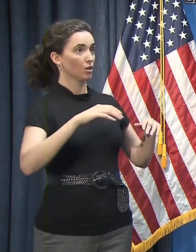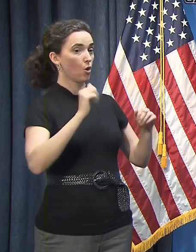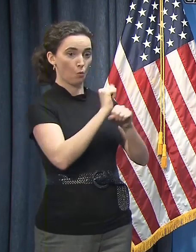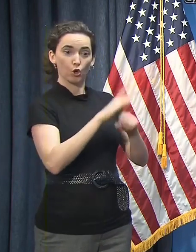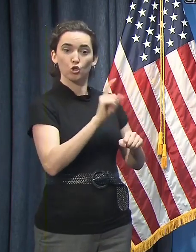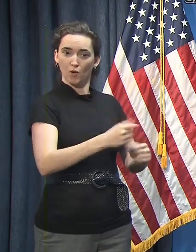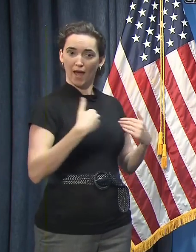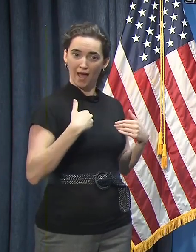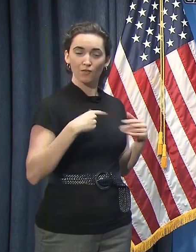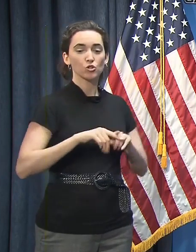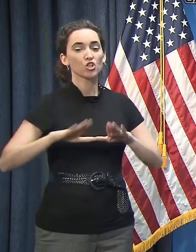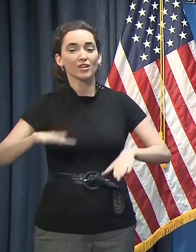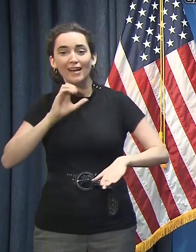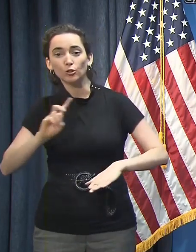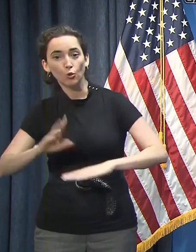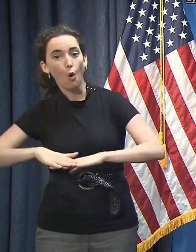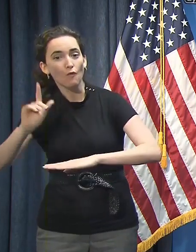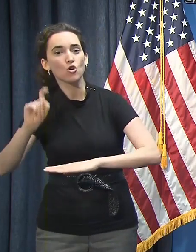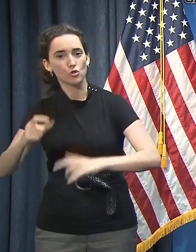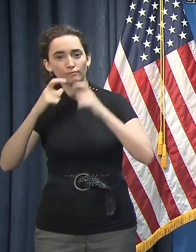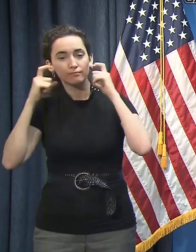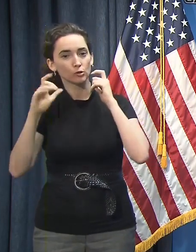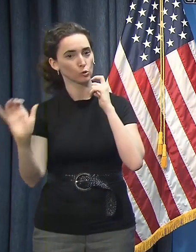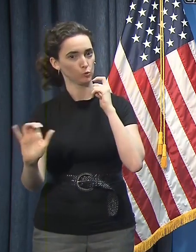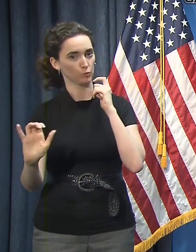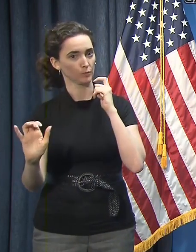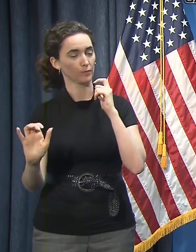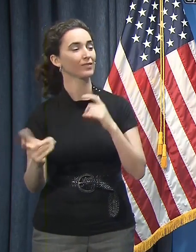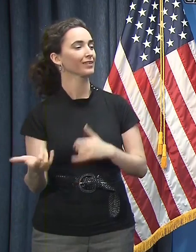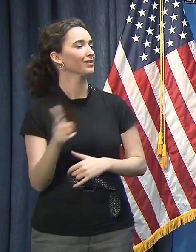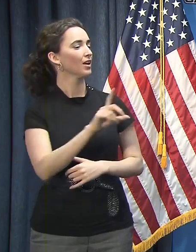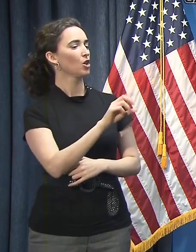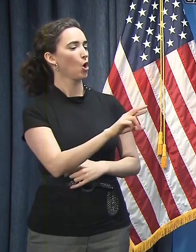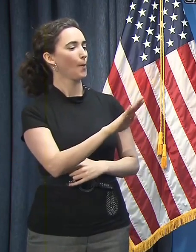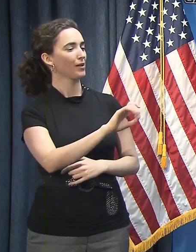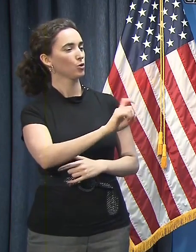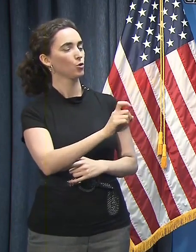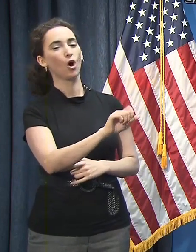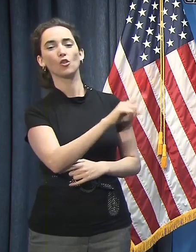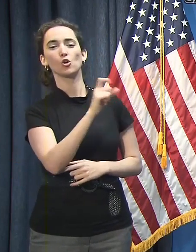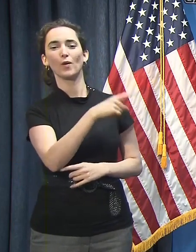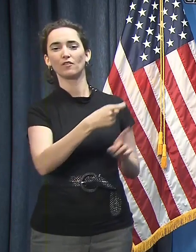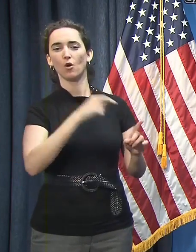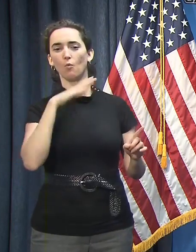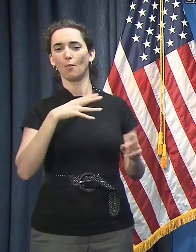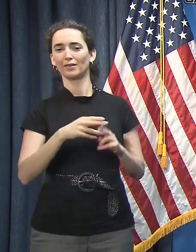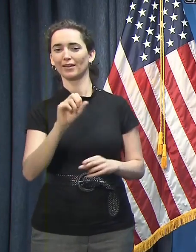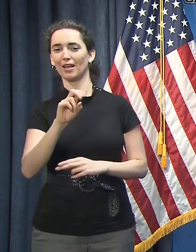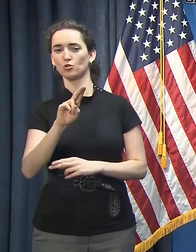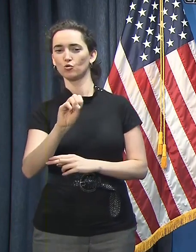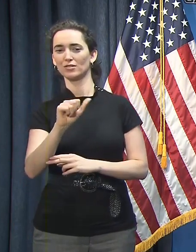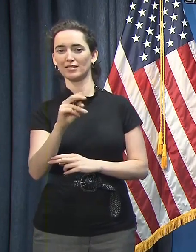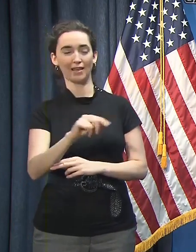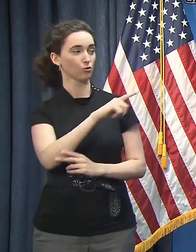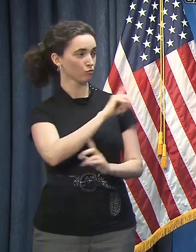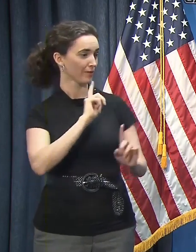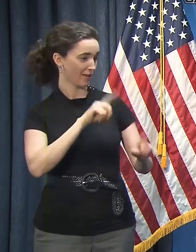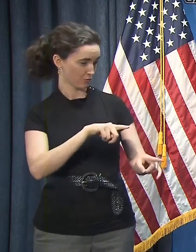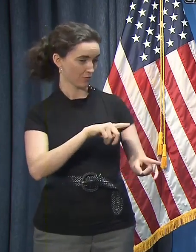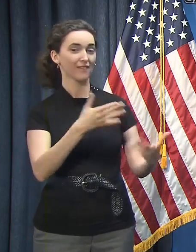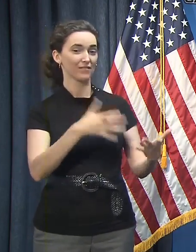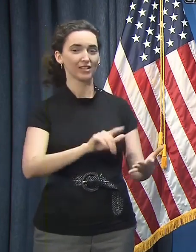old. And I'm going to ask Dr. Biu to come up and respond to a question from Susan, and then we'll take your questions.